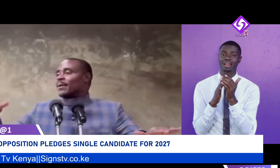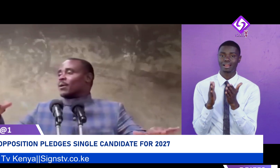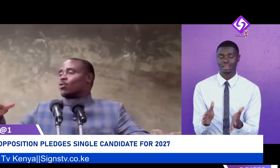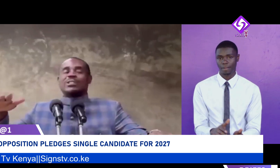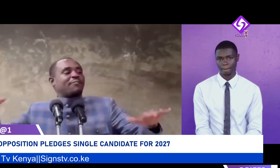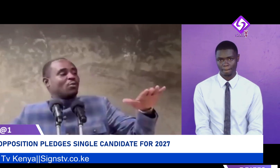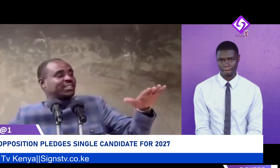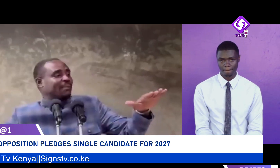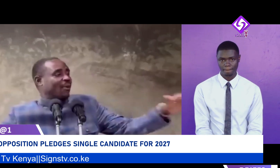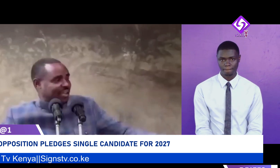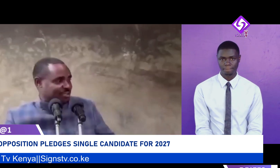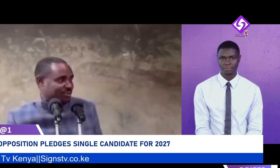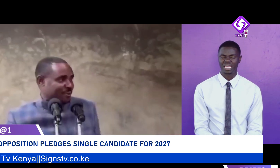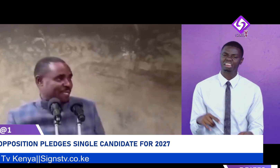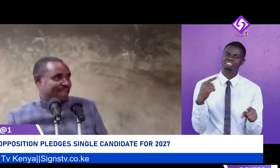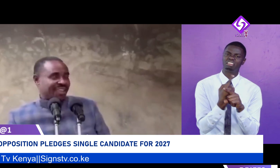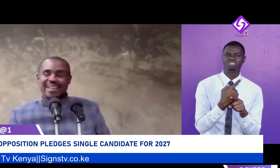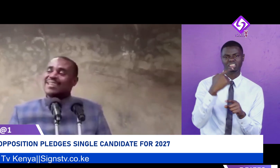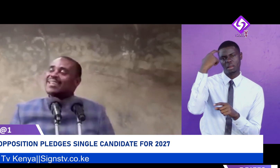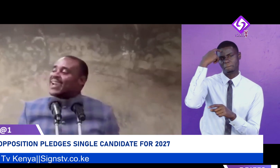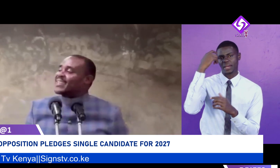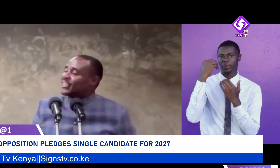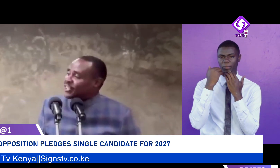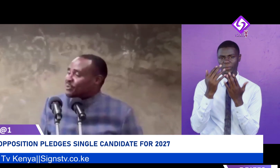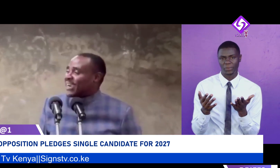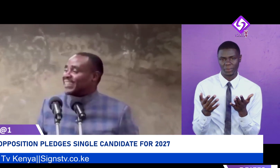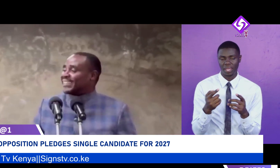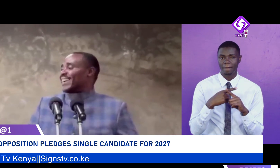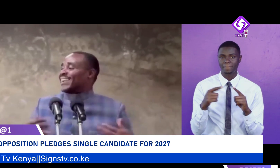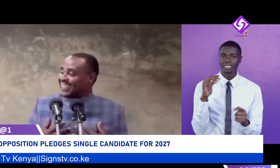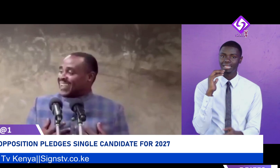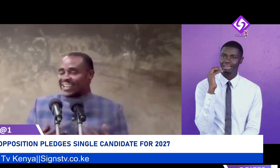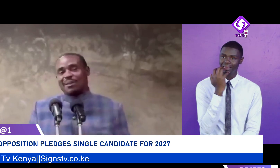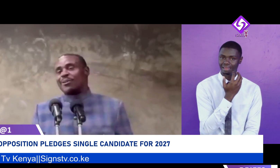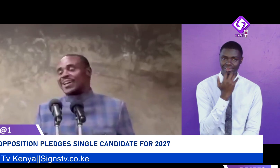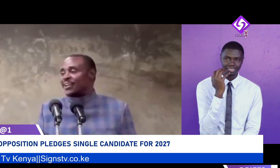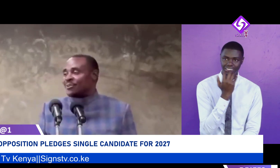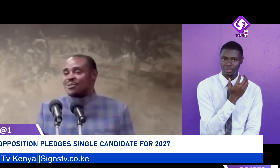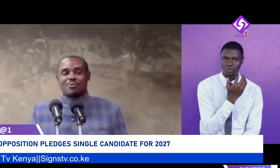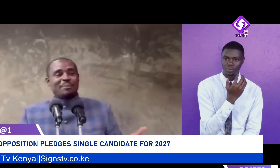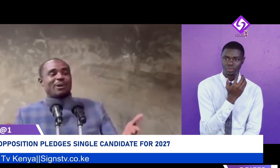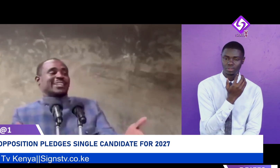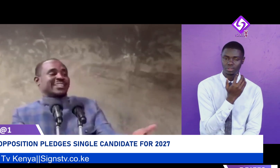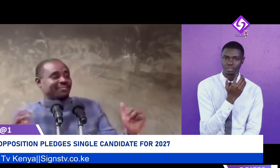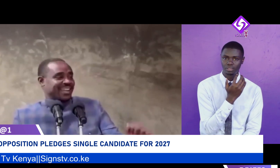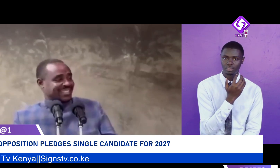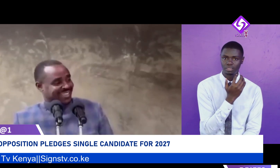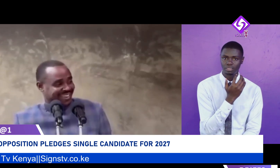na utofauti ya mawazo. Lakini Rigathi Gachagua ananiita. Ananiambia wewe Cleo, wewe pia unatetea vijana